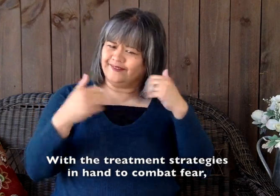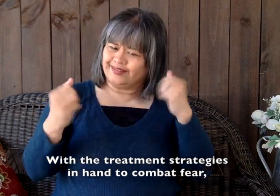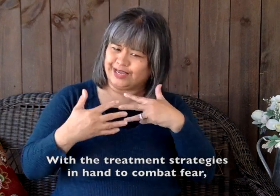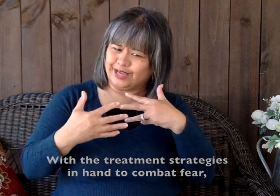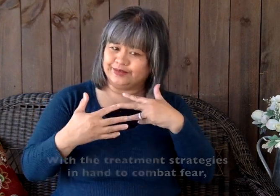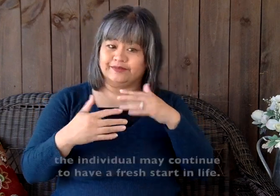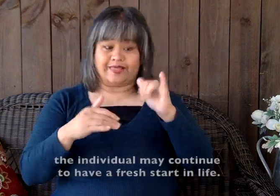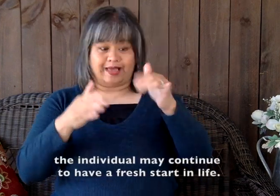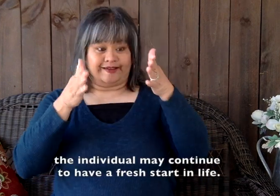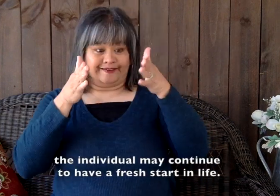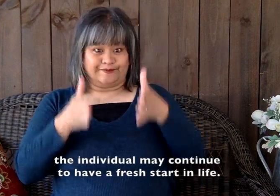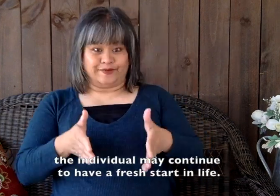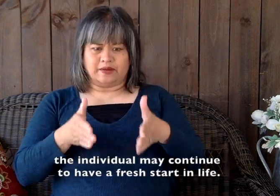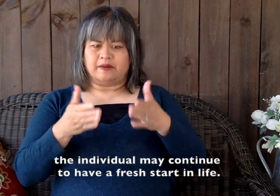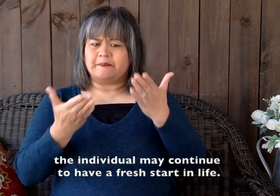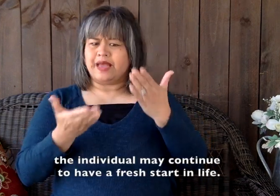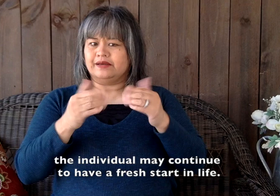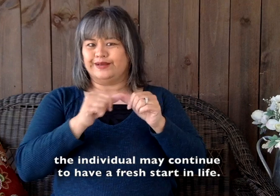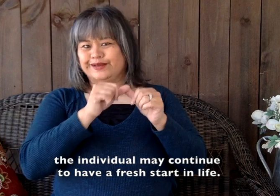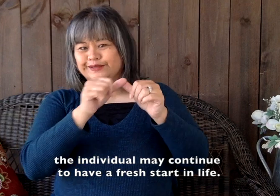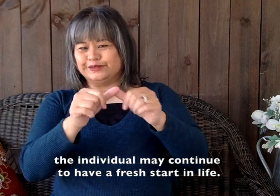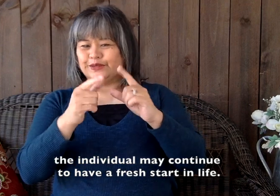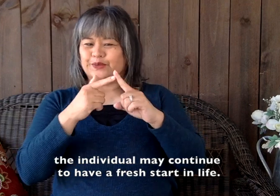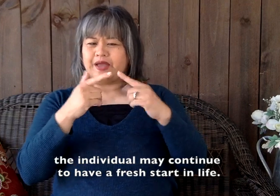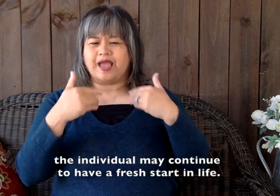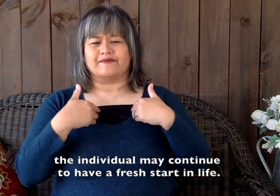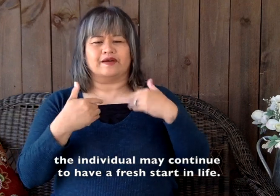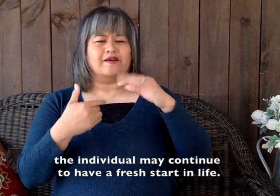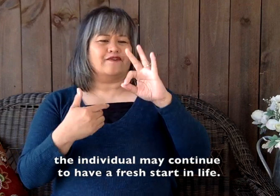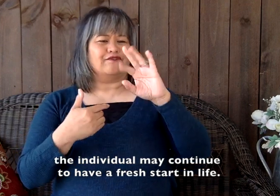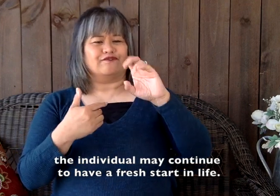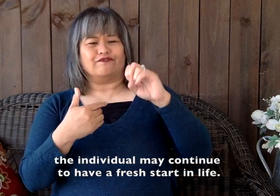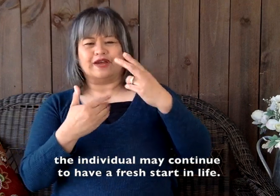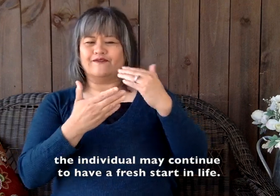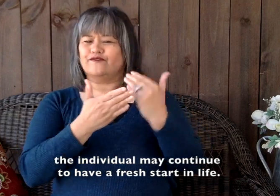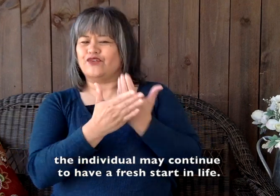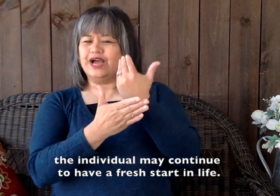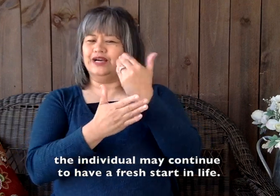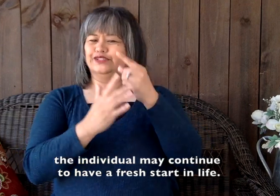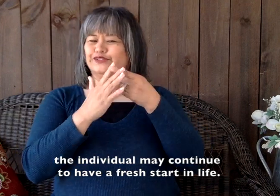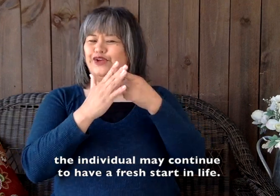the individual may continue to have a fresh start in life.